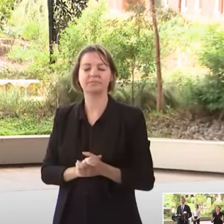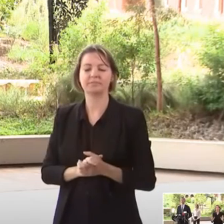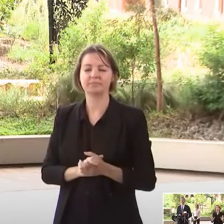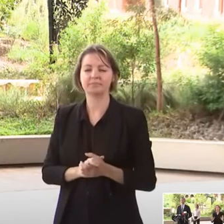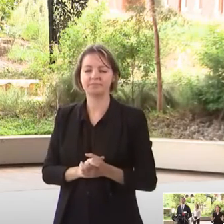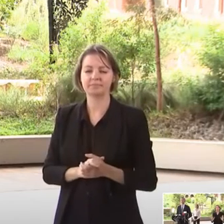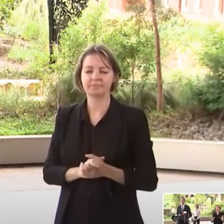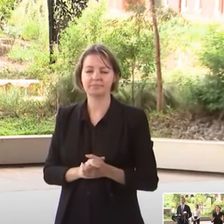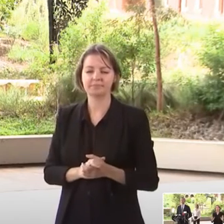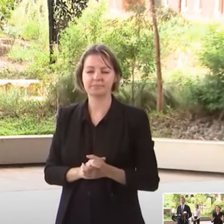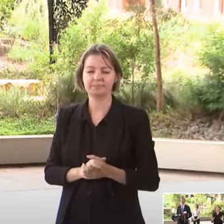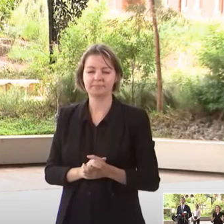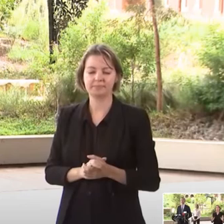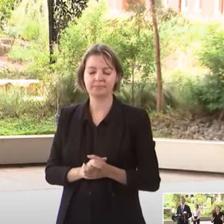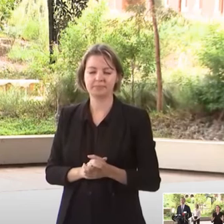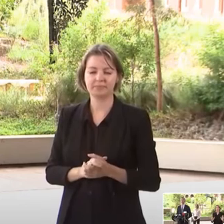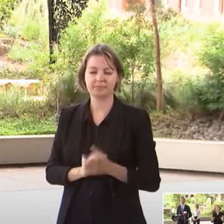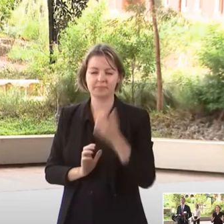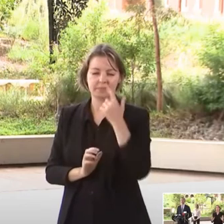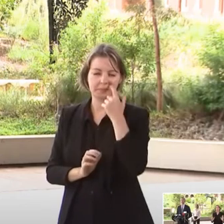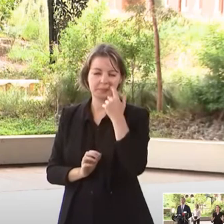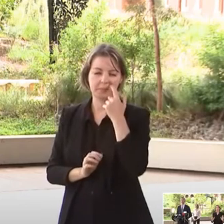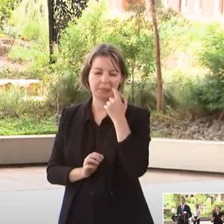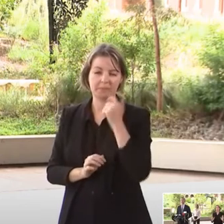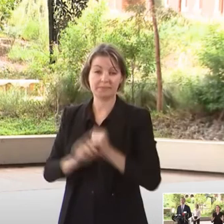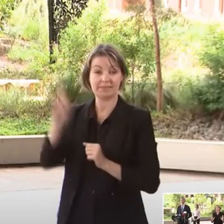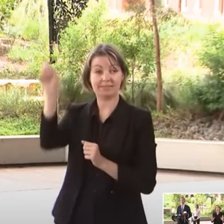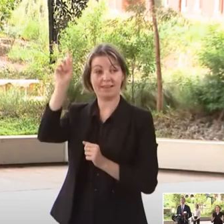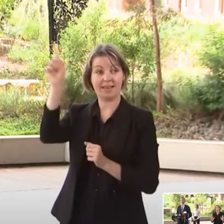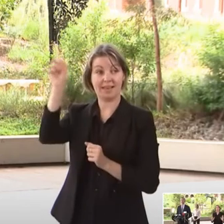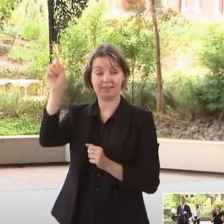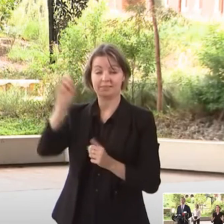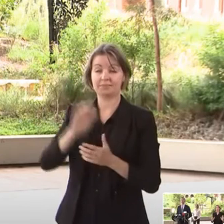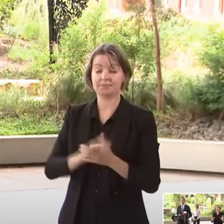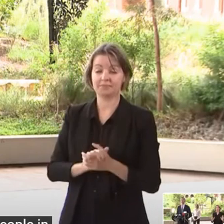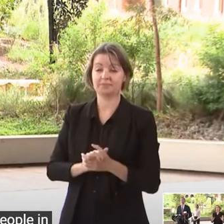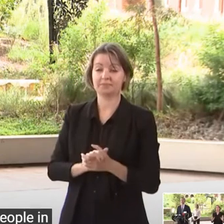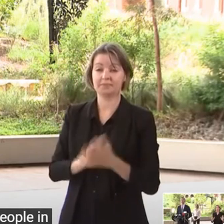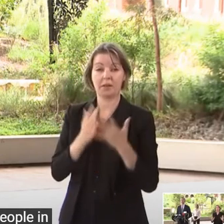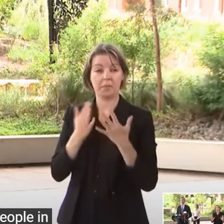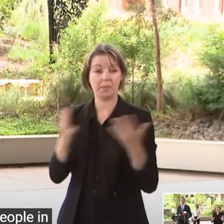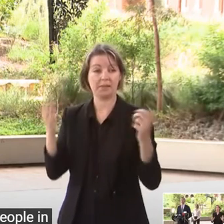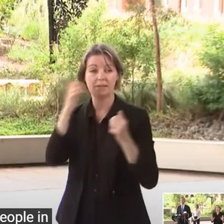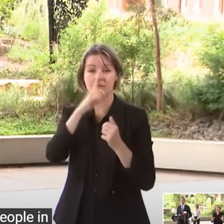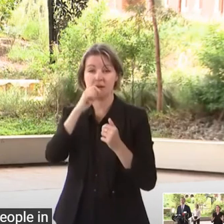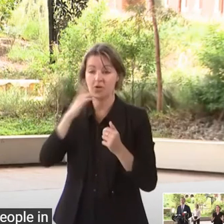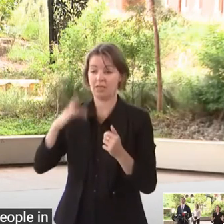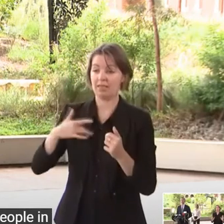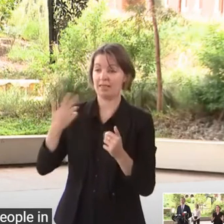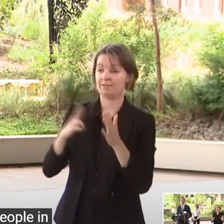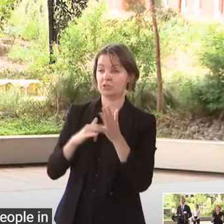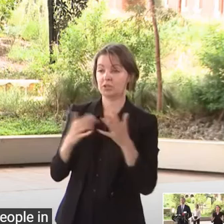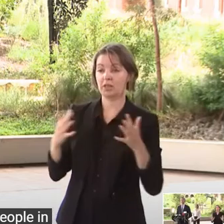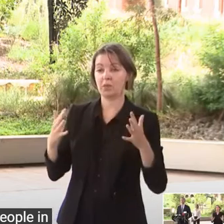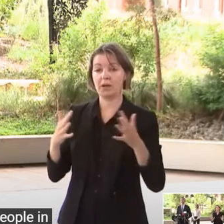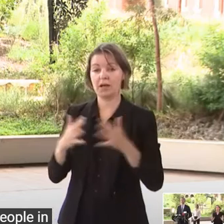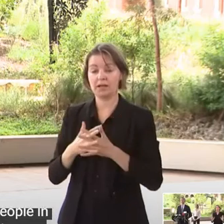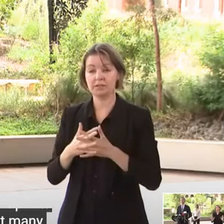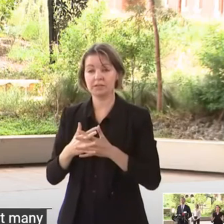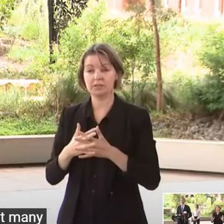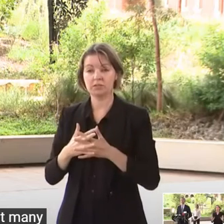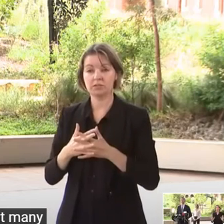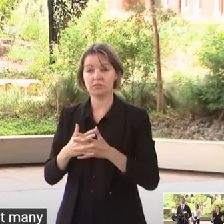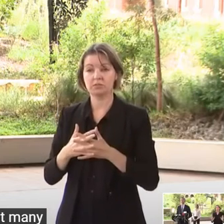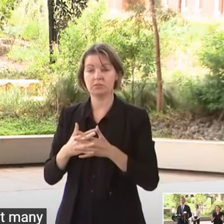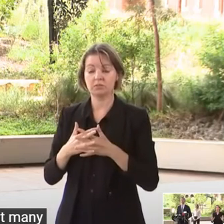What I can say is that I know today that many people in New South Wales are hurting, that